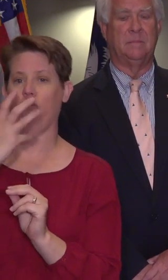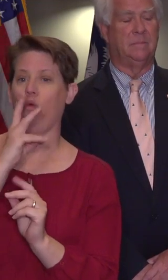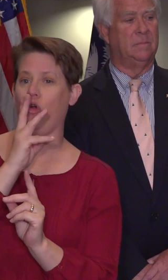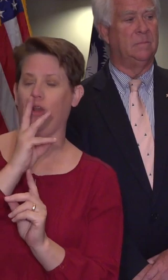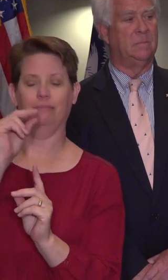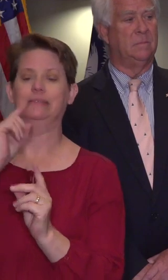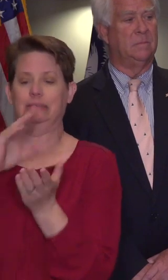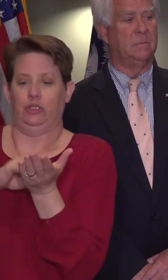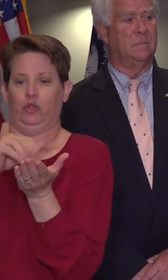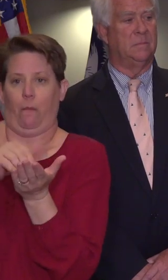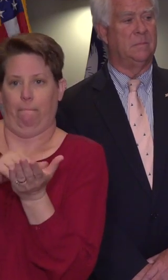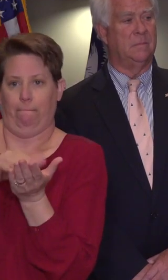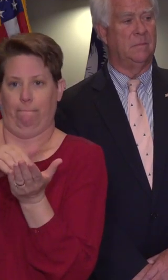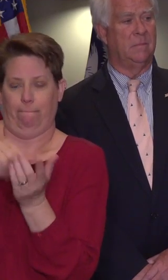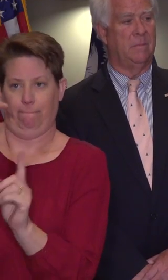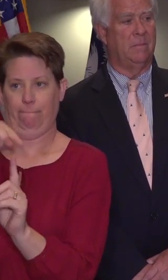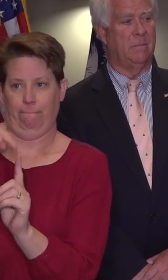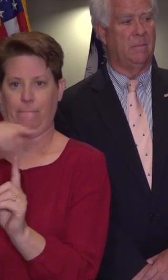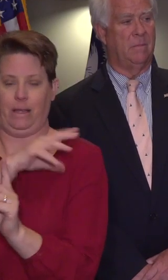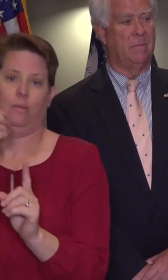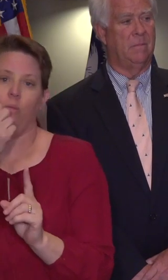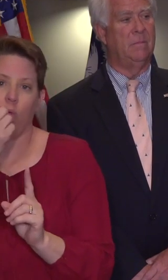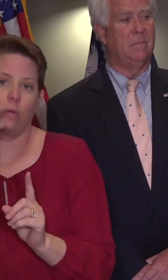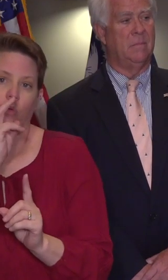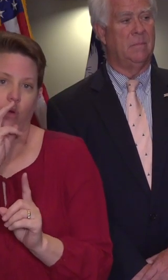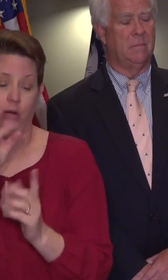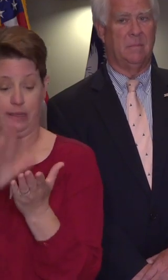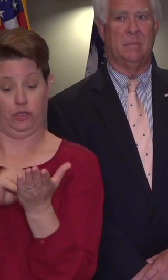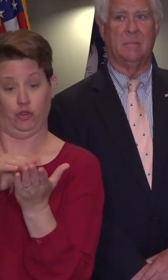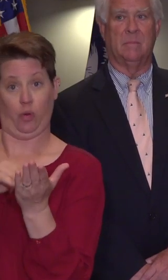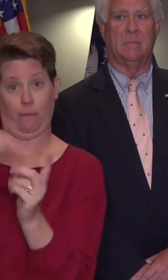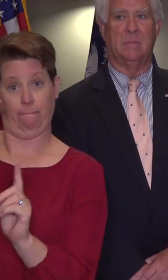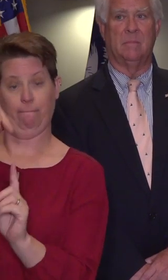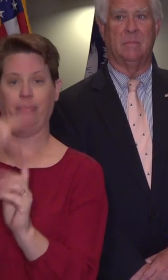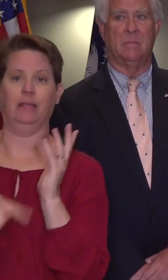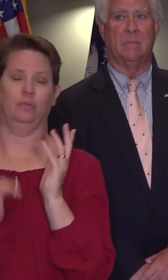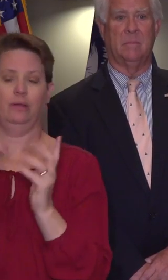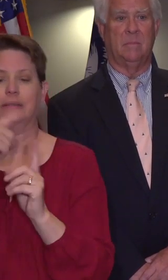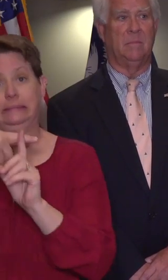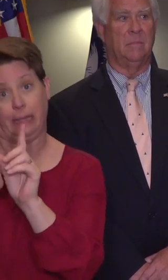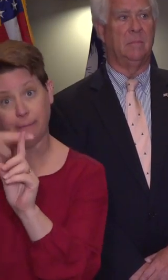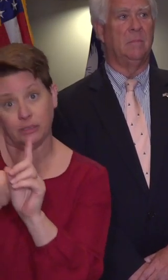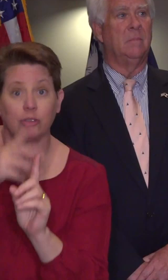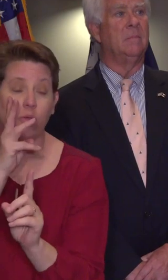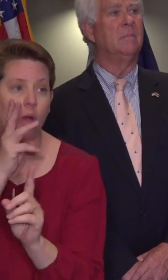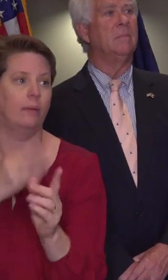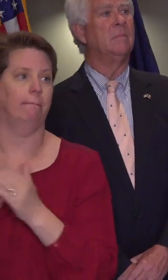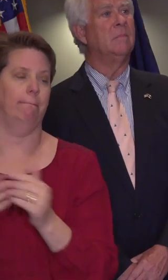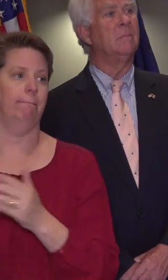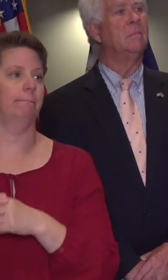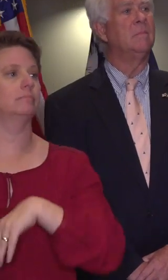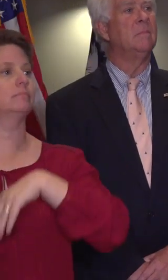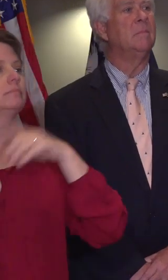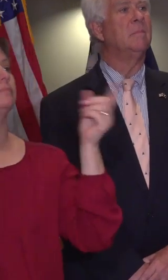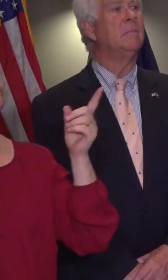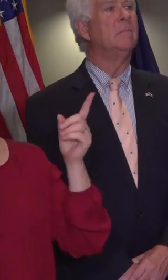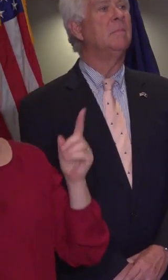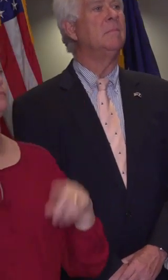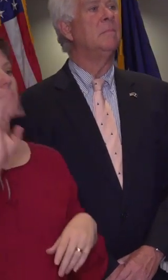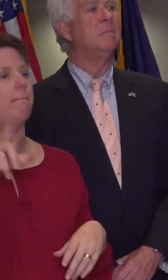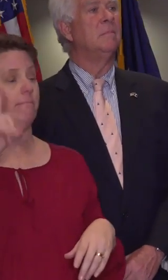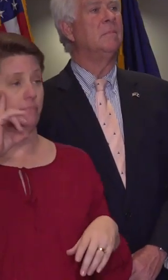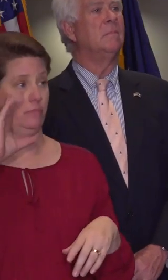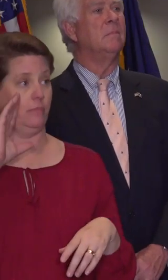the warm water that is recommended, and the soap is what is effective. The temperature of the water doesn't matter. Dr. Bell, we know the two